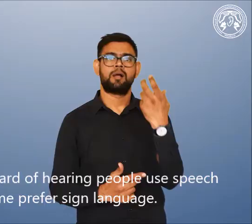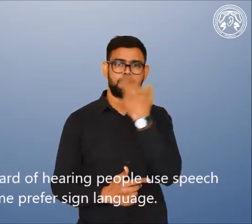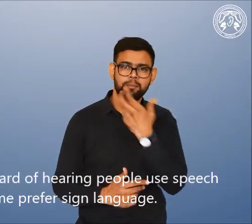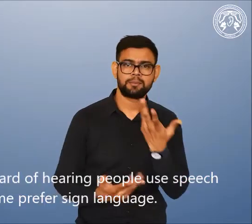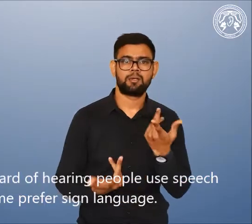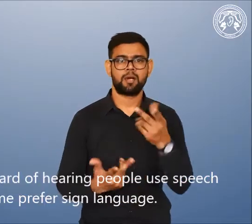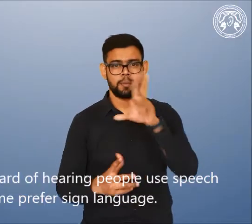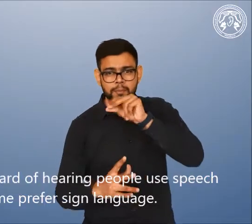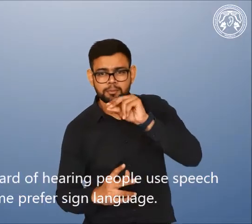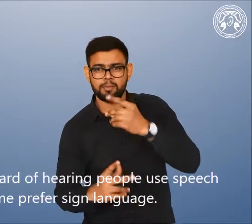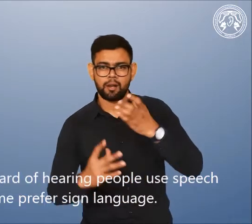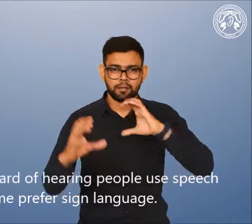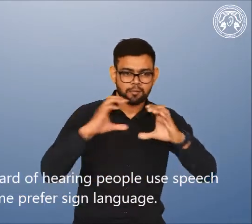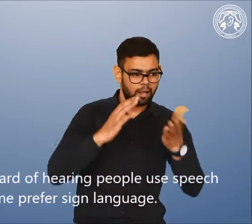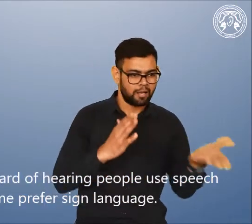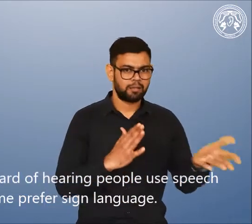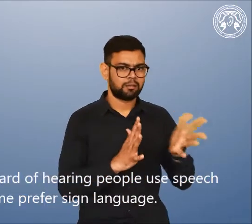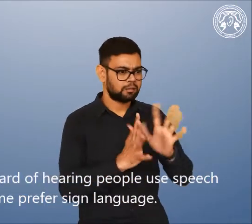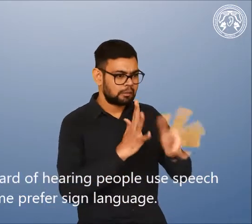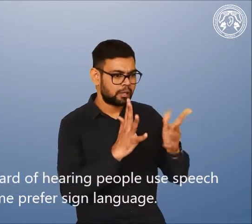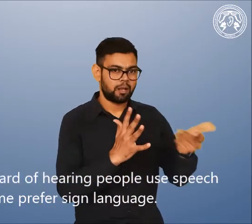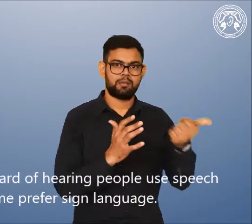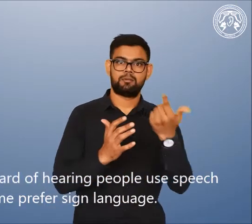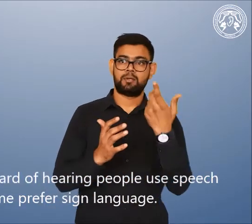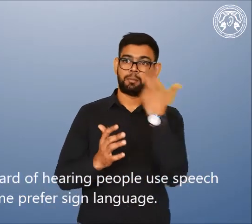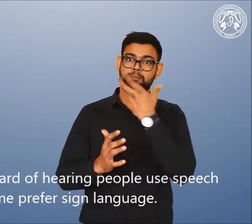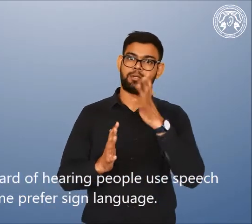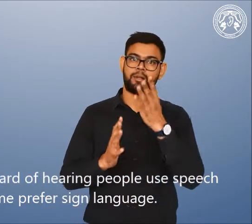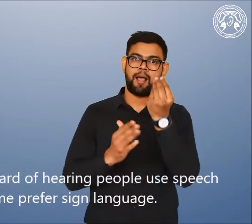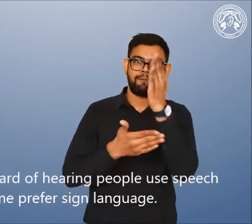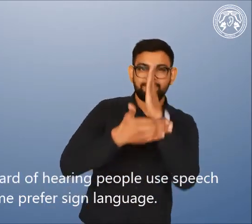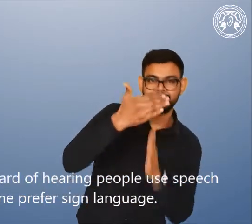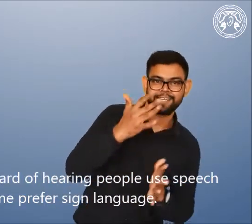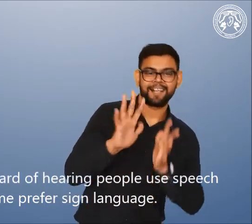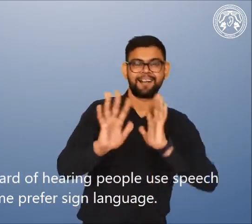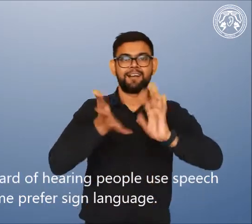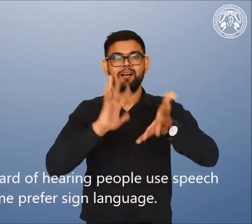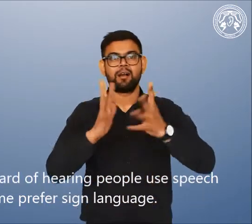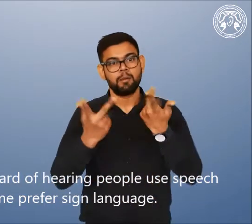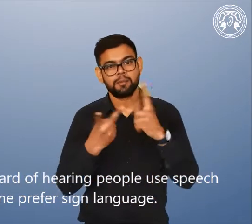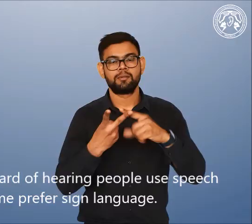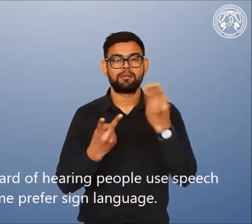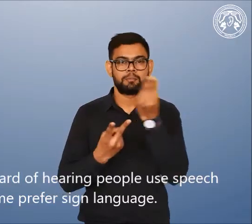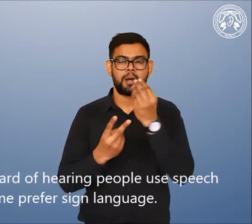Similarly, some hard of hearing people use speech and some prefer sign language.